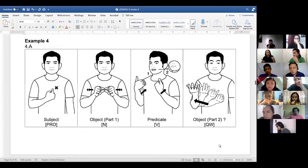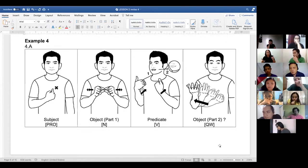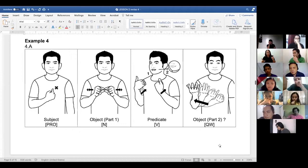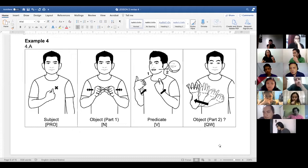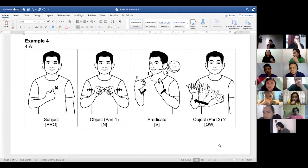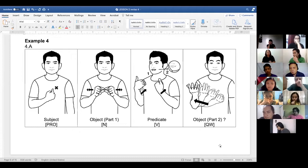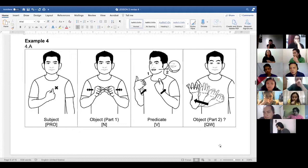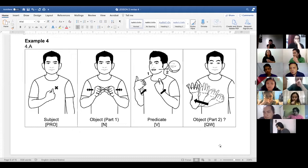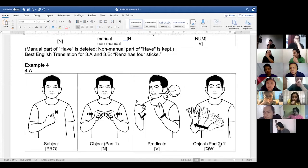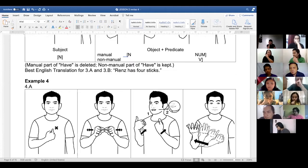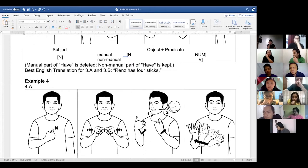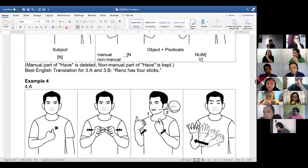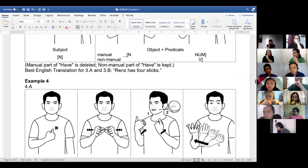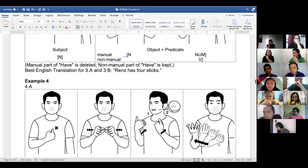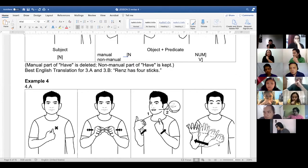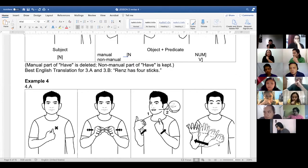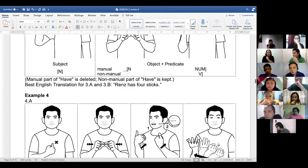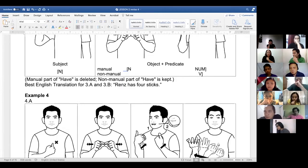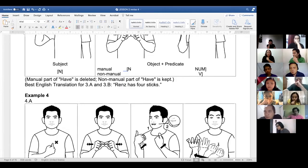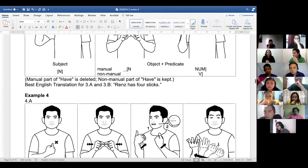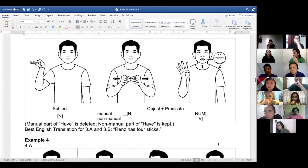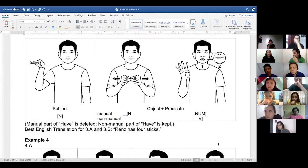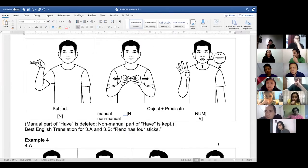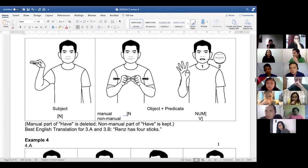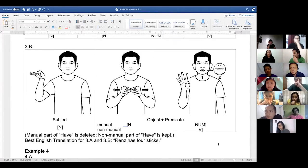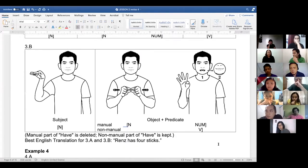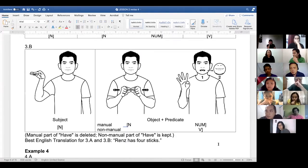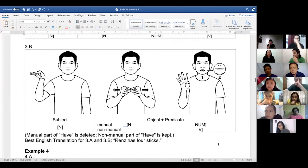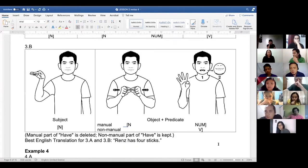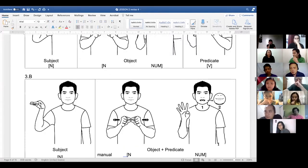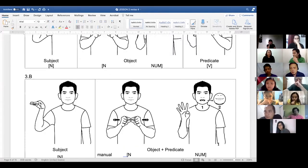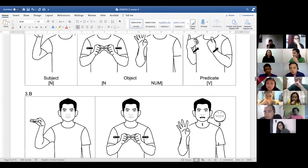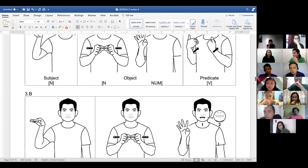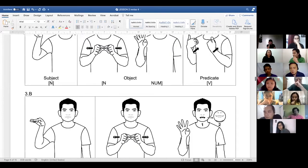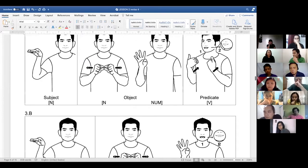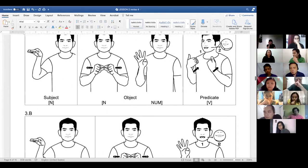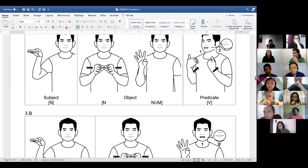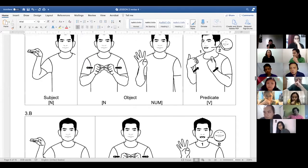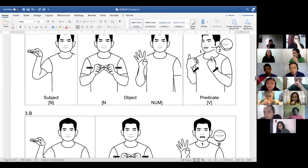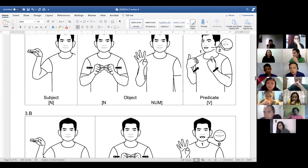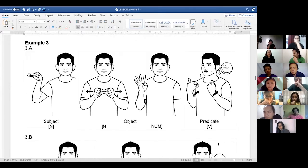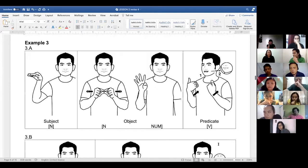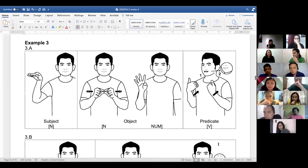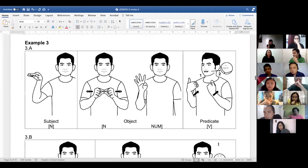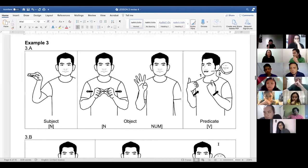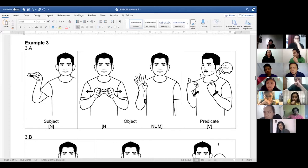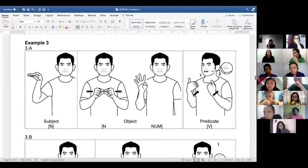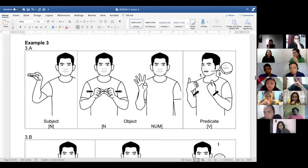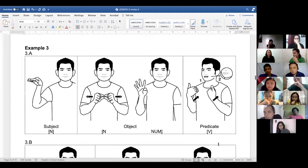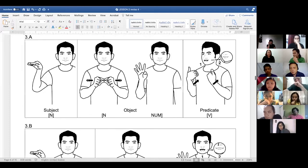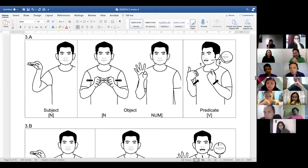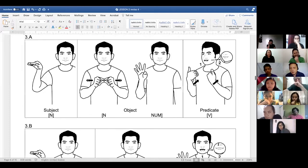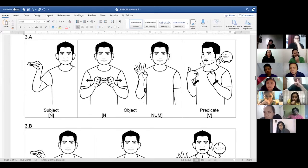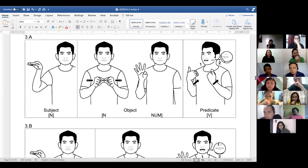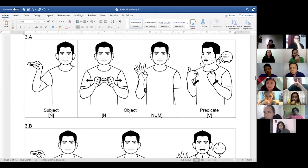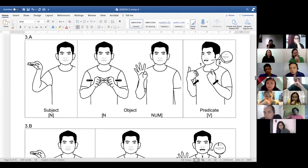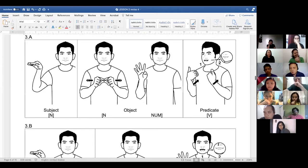sir. Meng is just instructing Shaq to change or bring down 3A